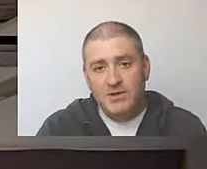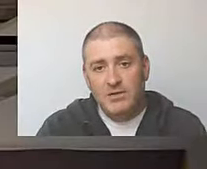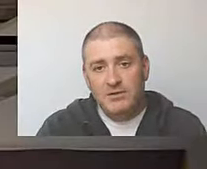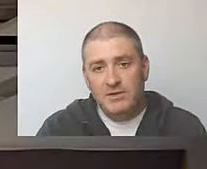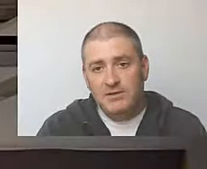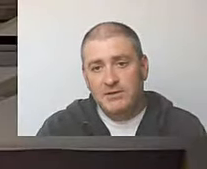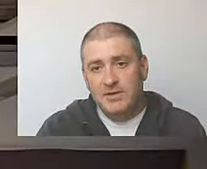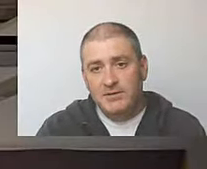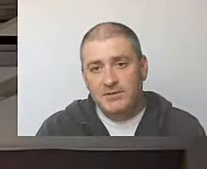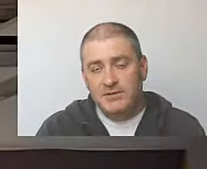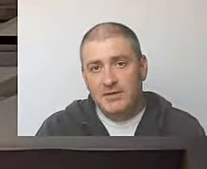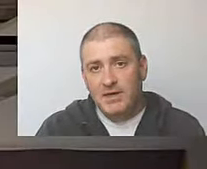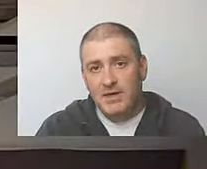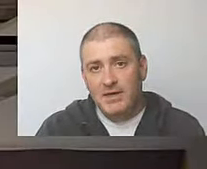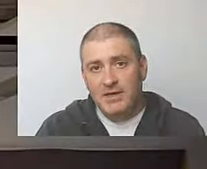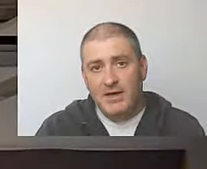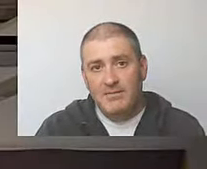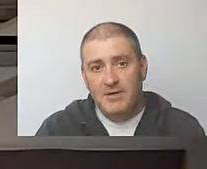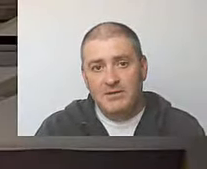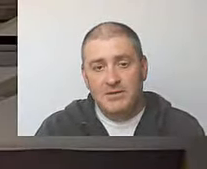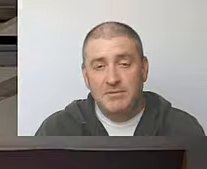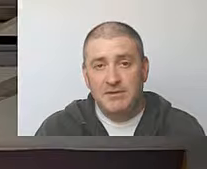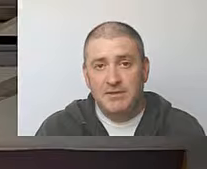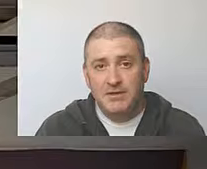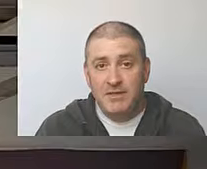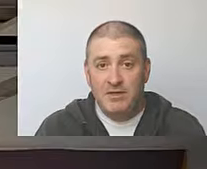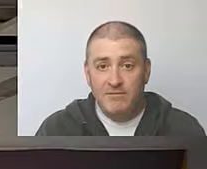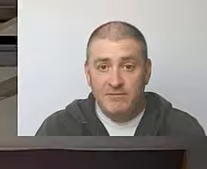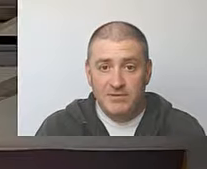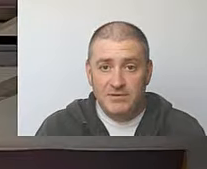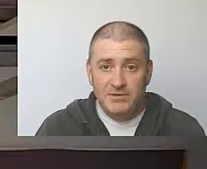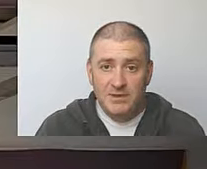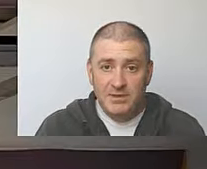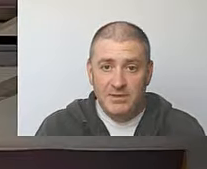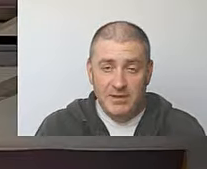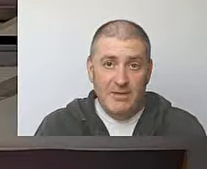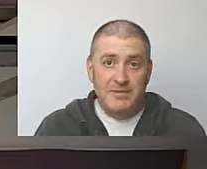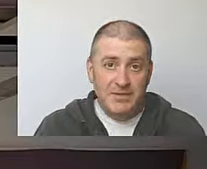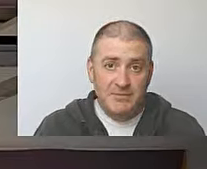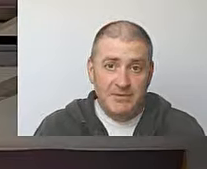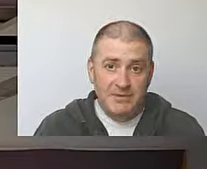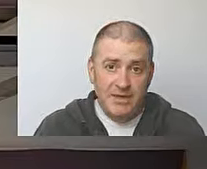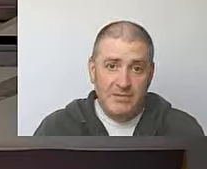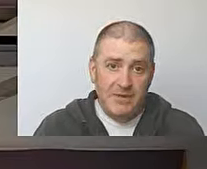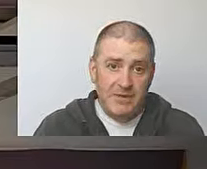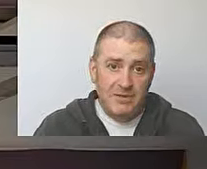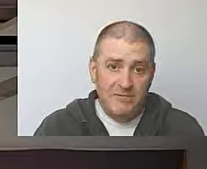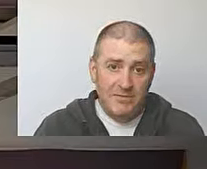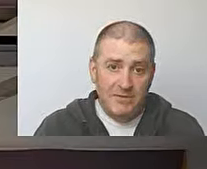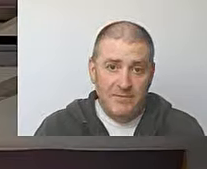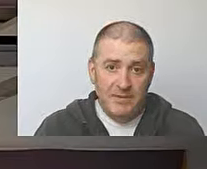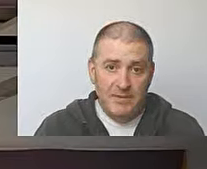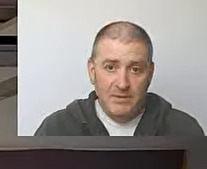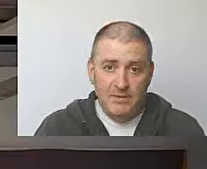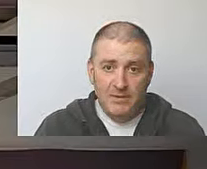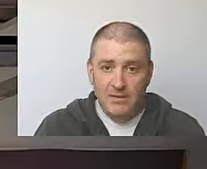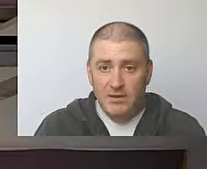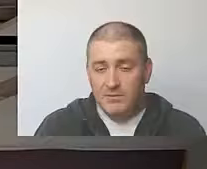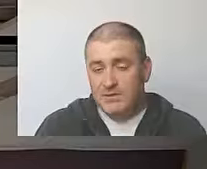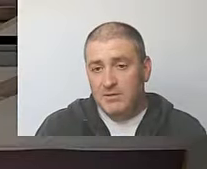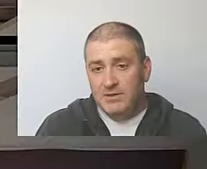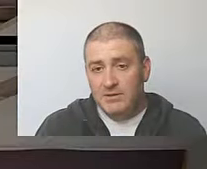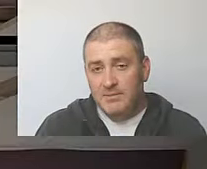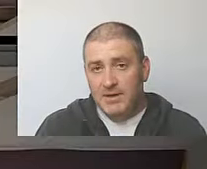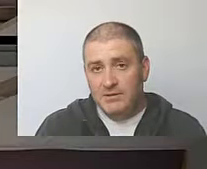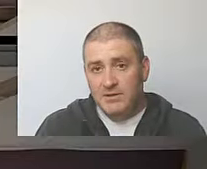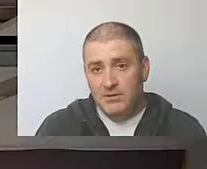University College London hosted a game accessibility mini conference, the Game Accessibility Day, back in November. It